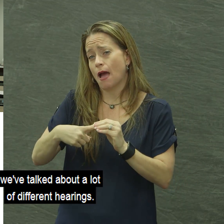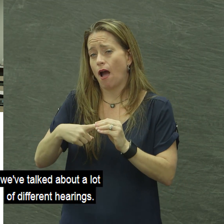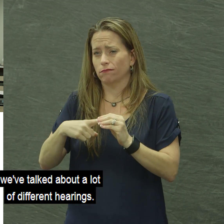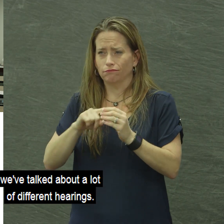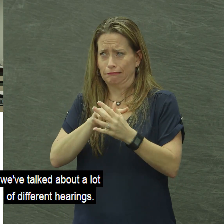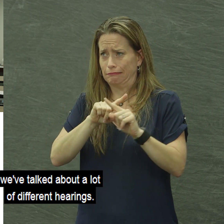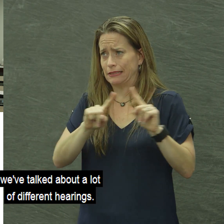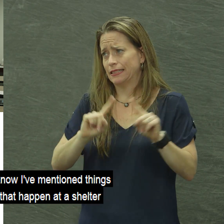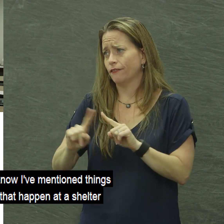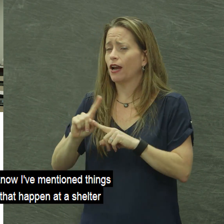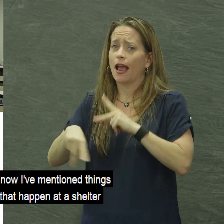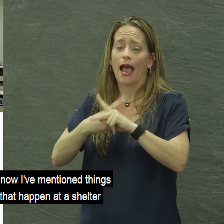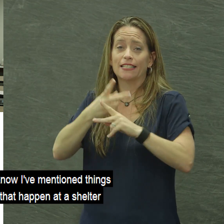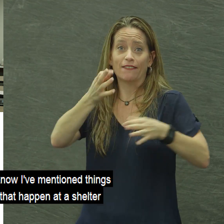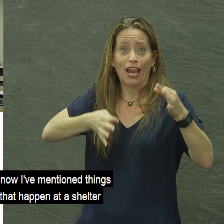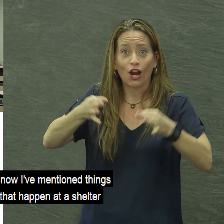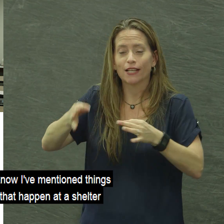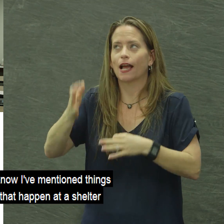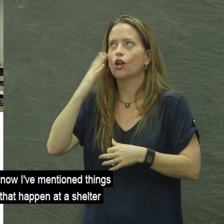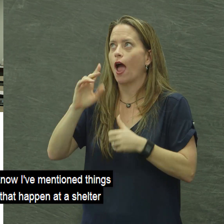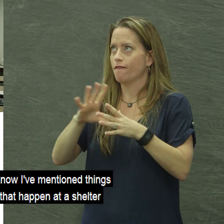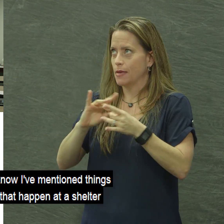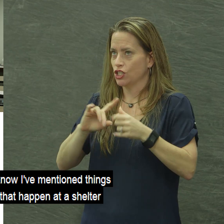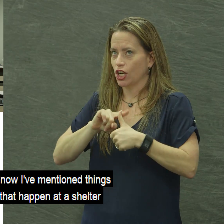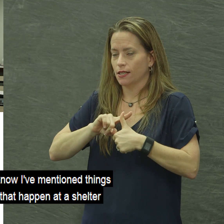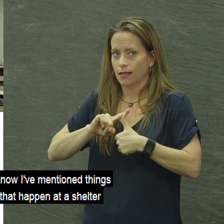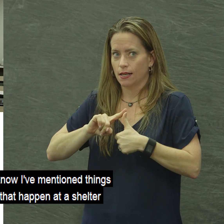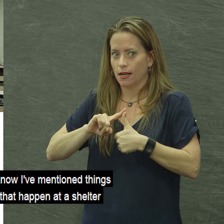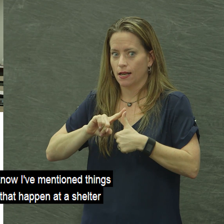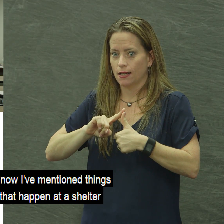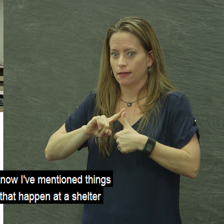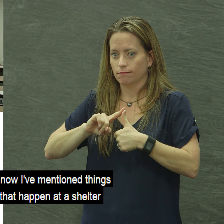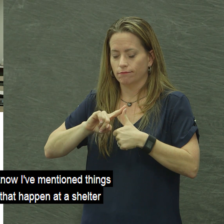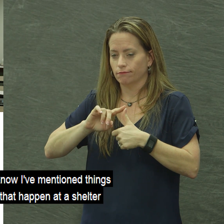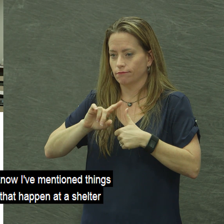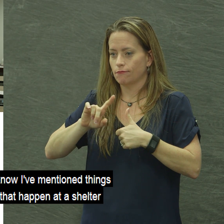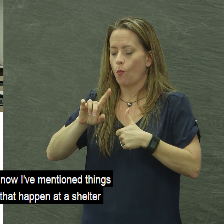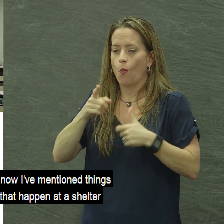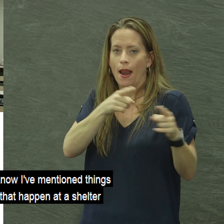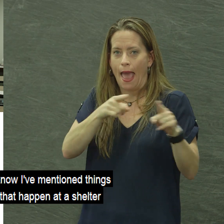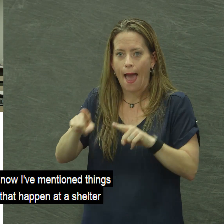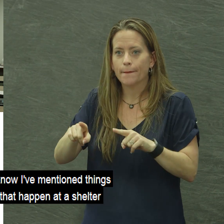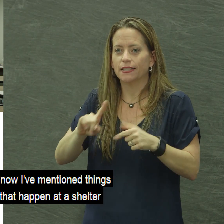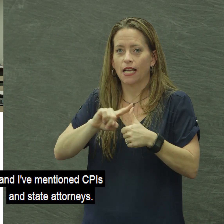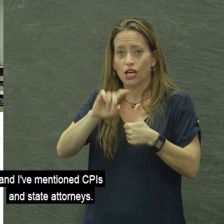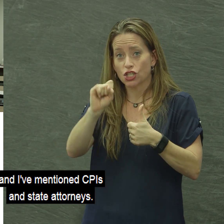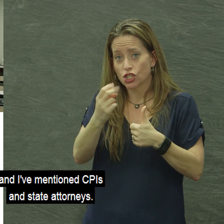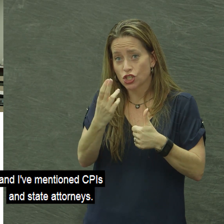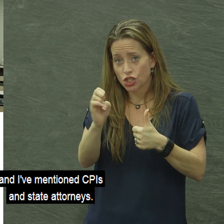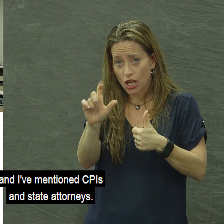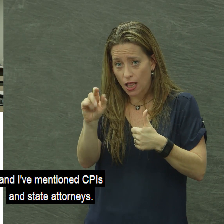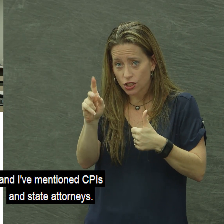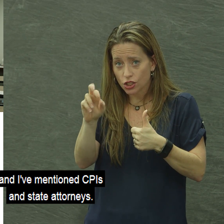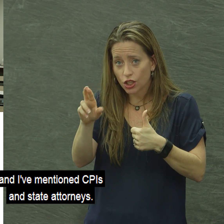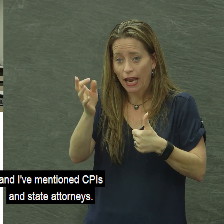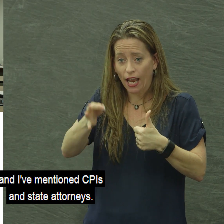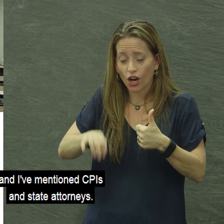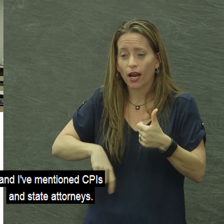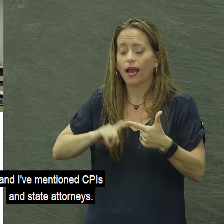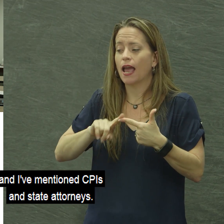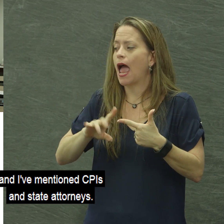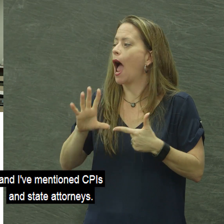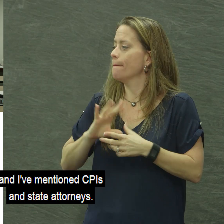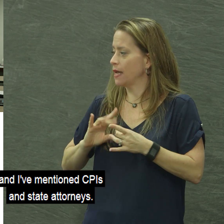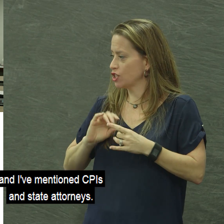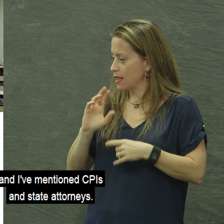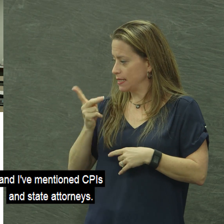hearings. I know I've mentioned things that happen at a shelter, and I've mentioned